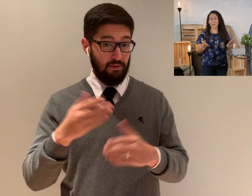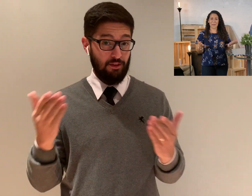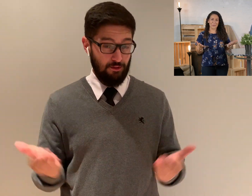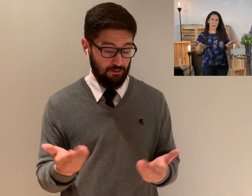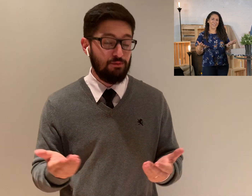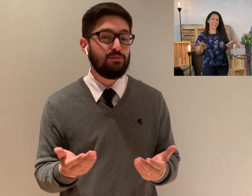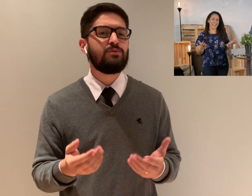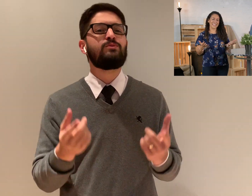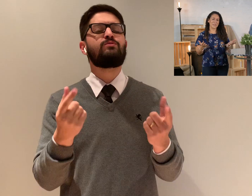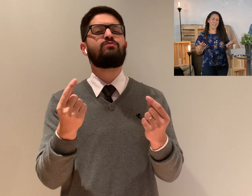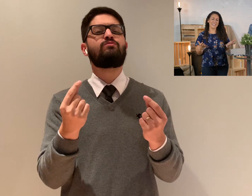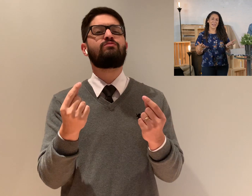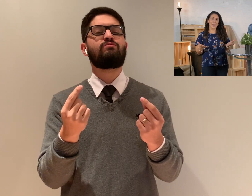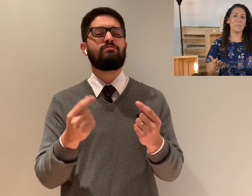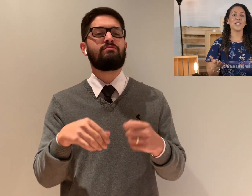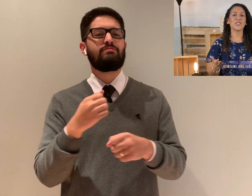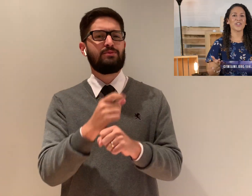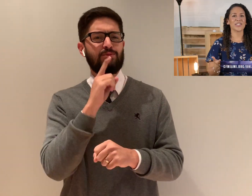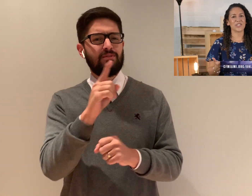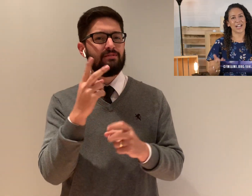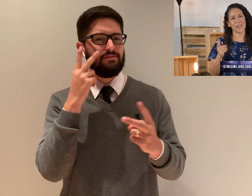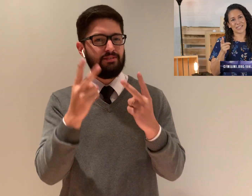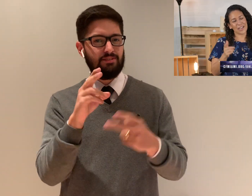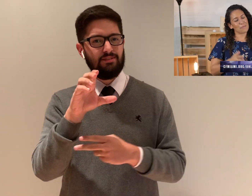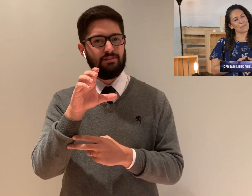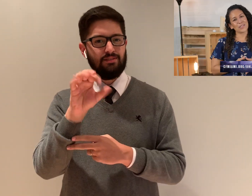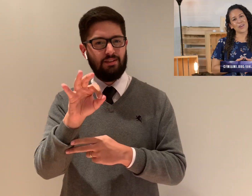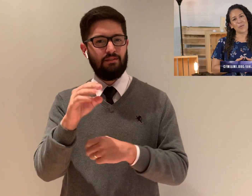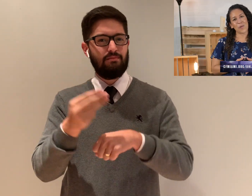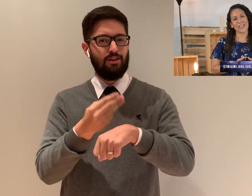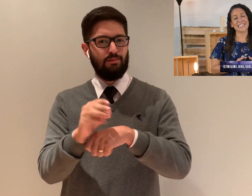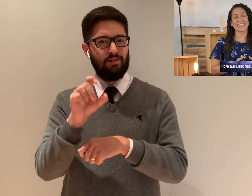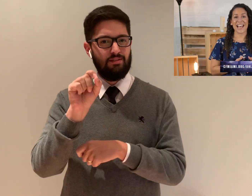time here or maybe you haven't connected with us, be sure to check out